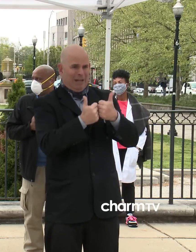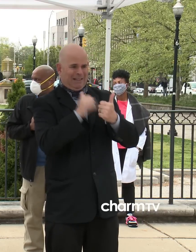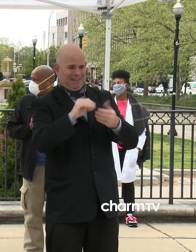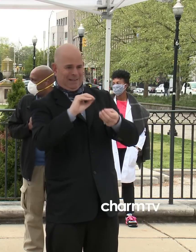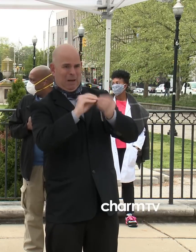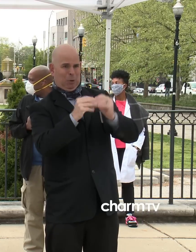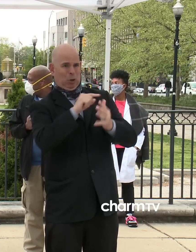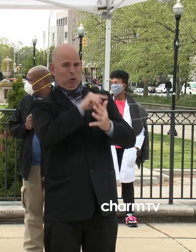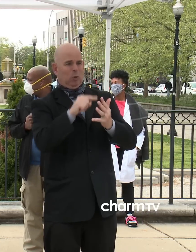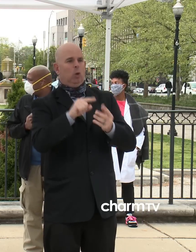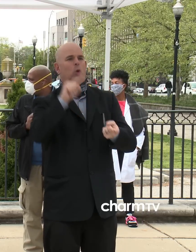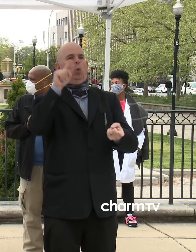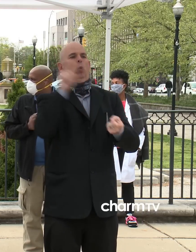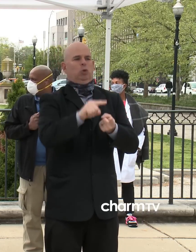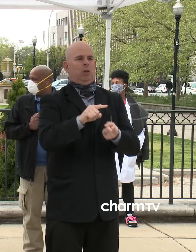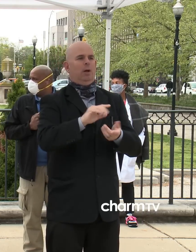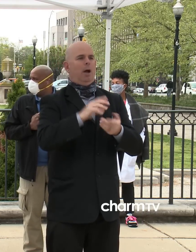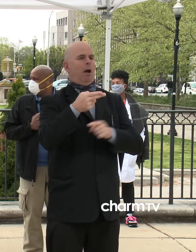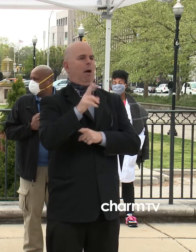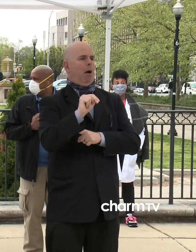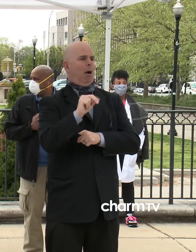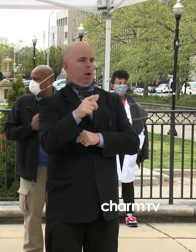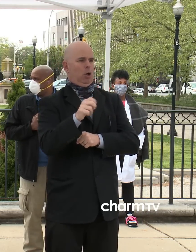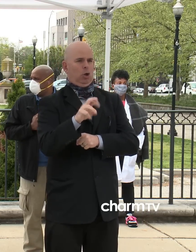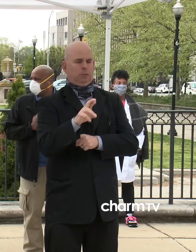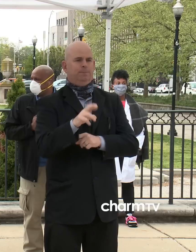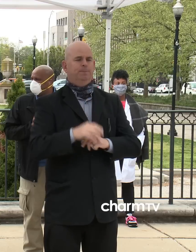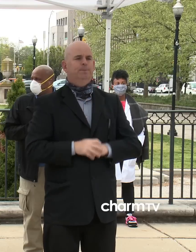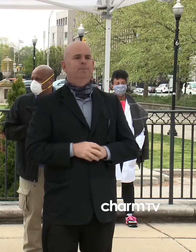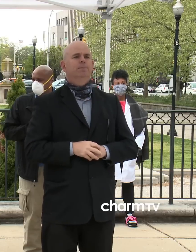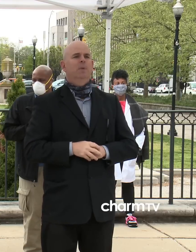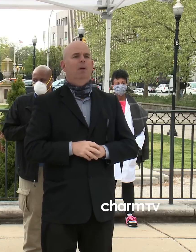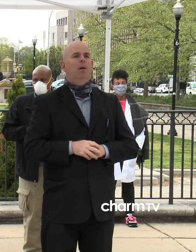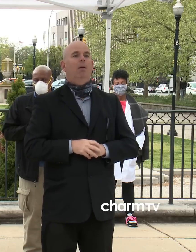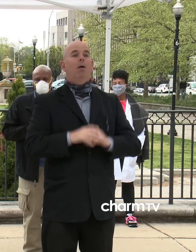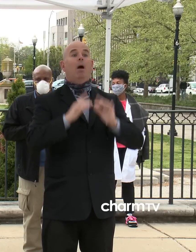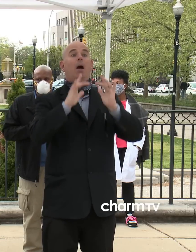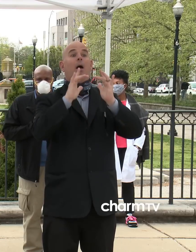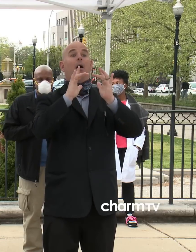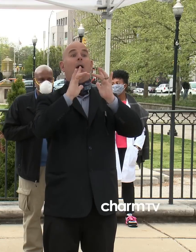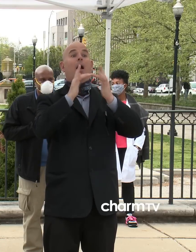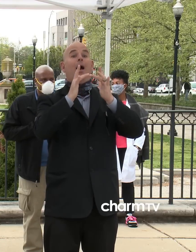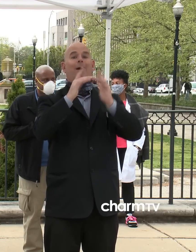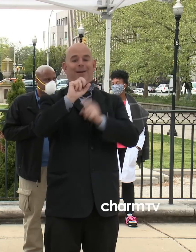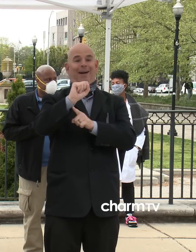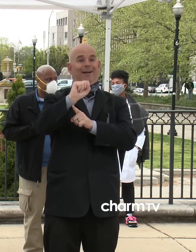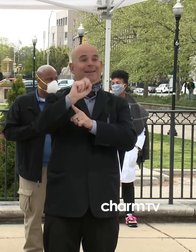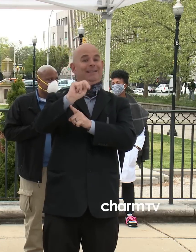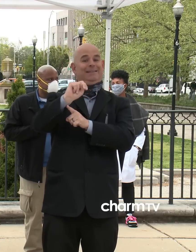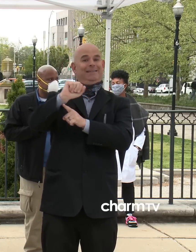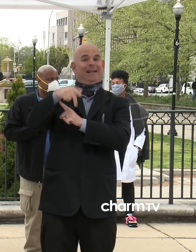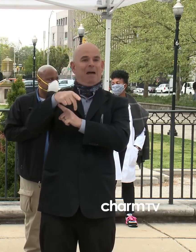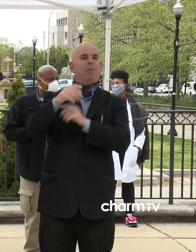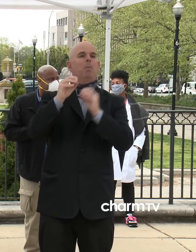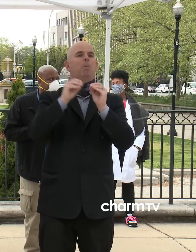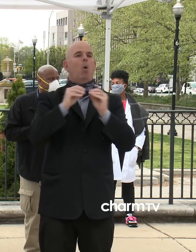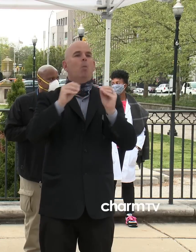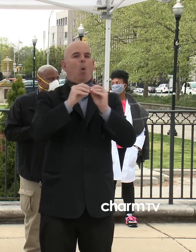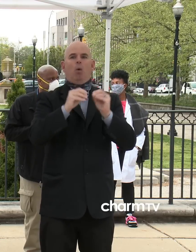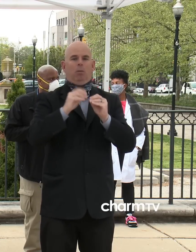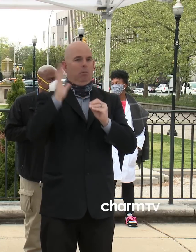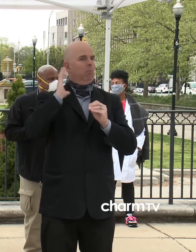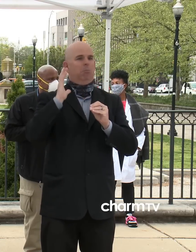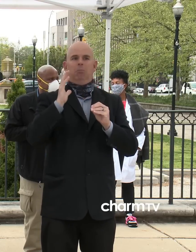make online SNAP available to Baltimore residents. Online SNAP is more important than ever before because it allows